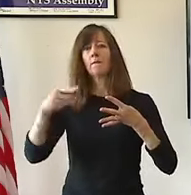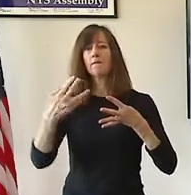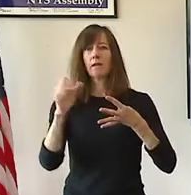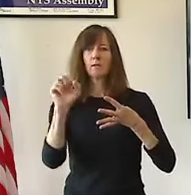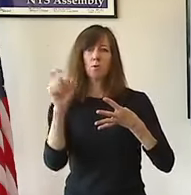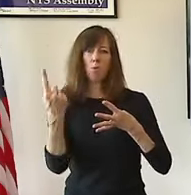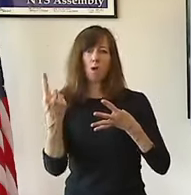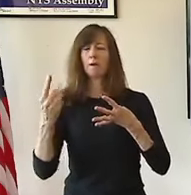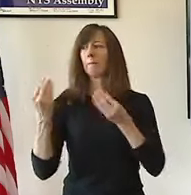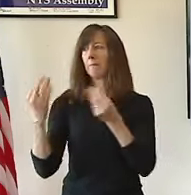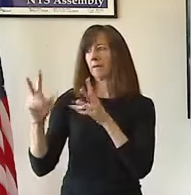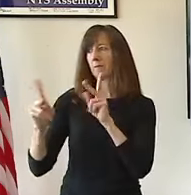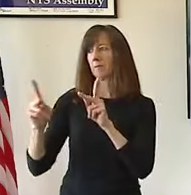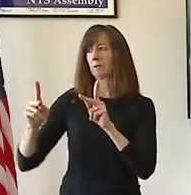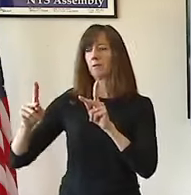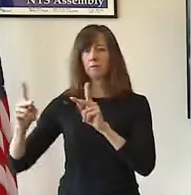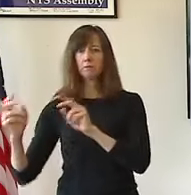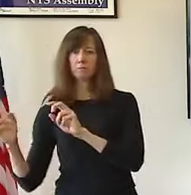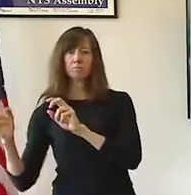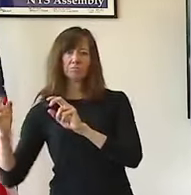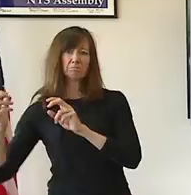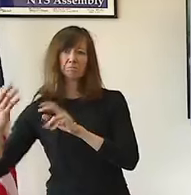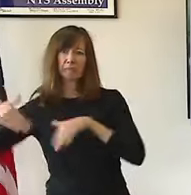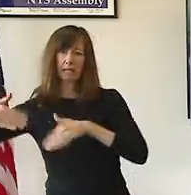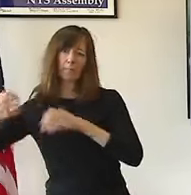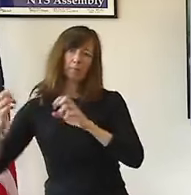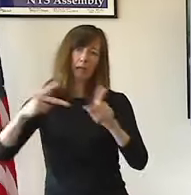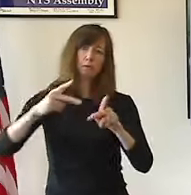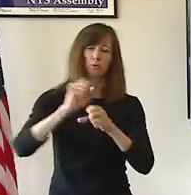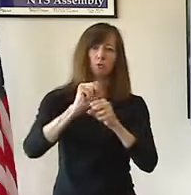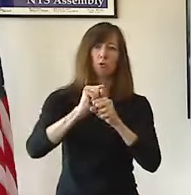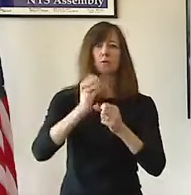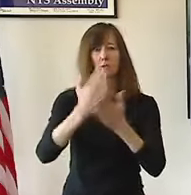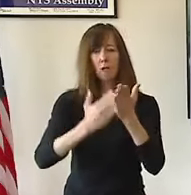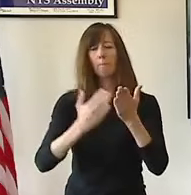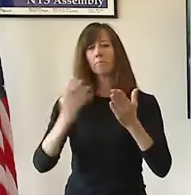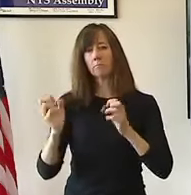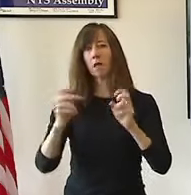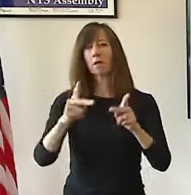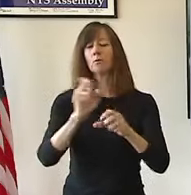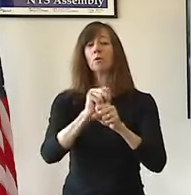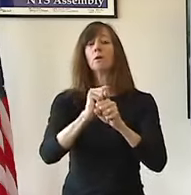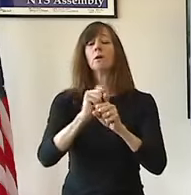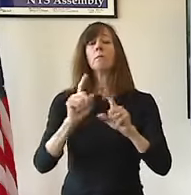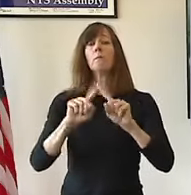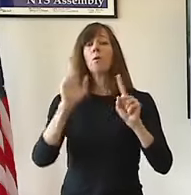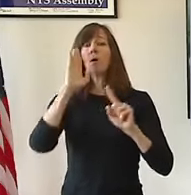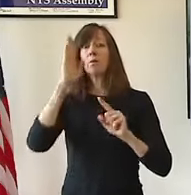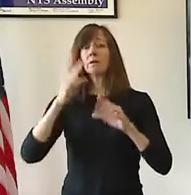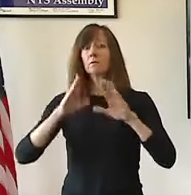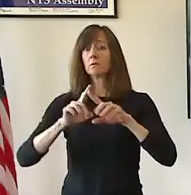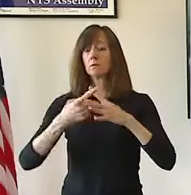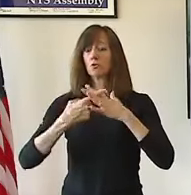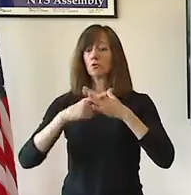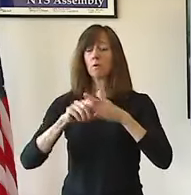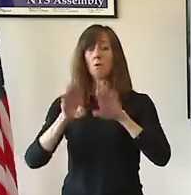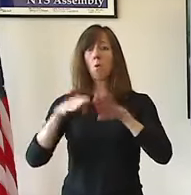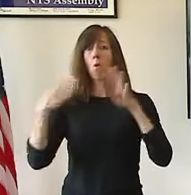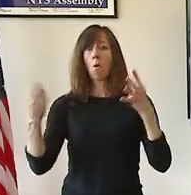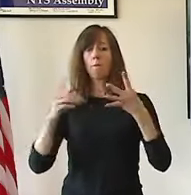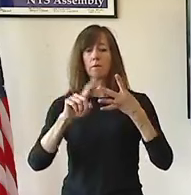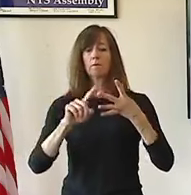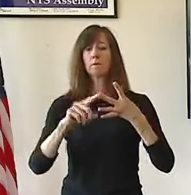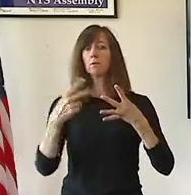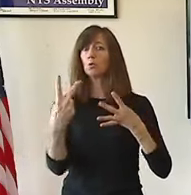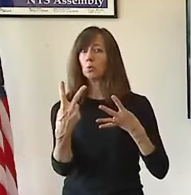these categories of businesses. We are slated to begin Phase 2, if you will, on June the 9th. Now, I will tell you,